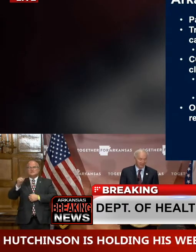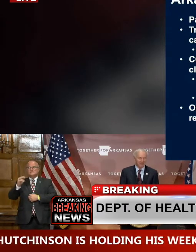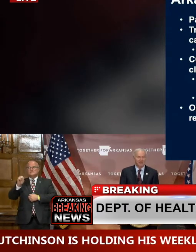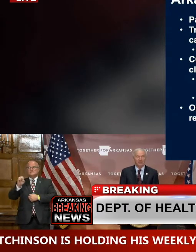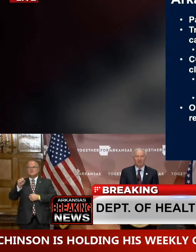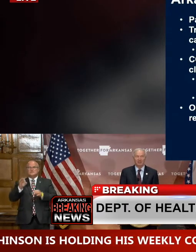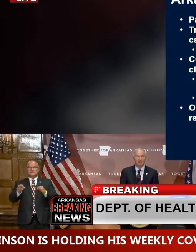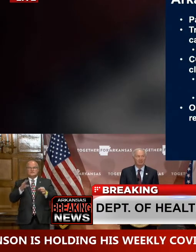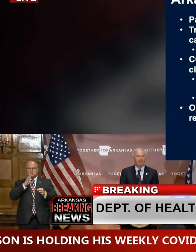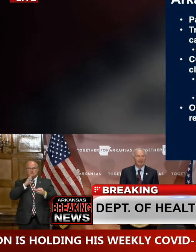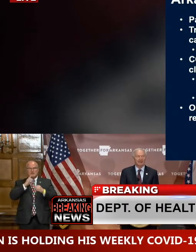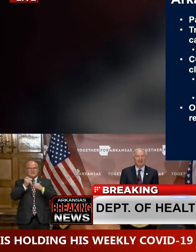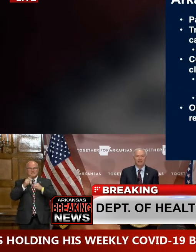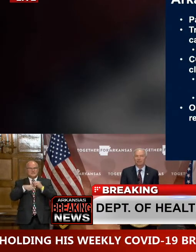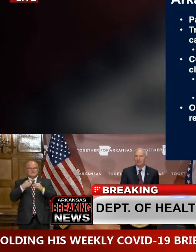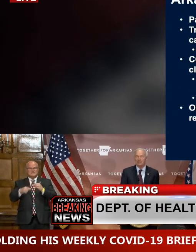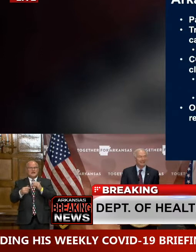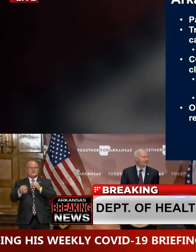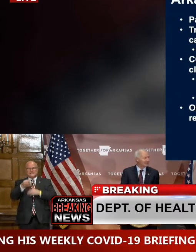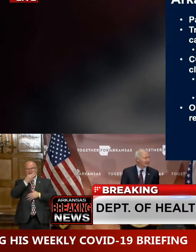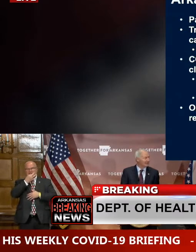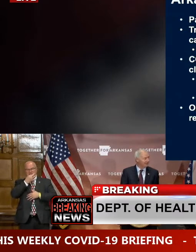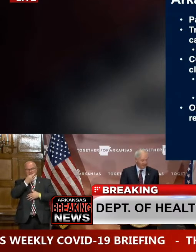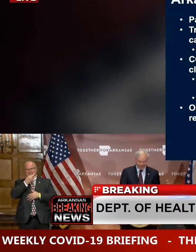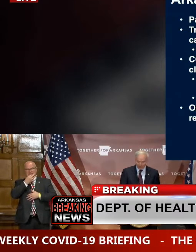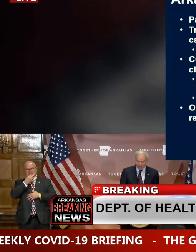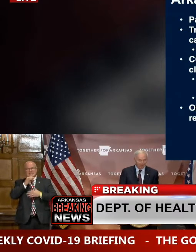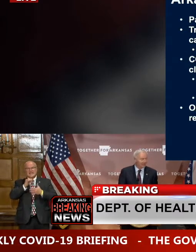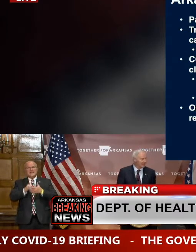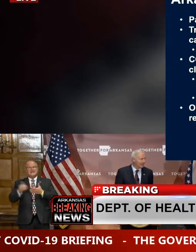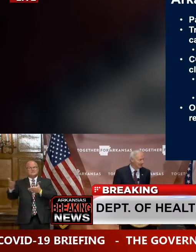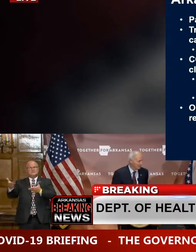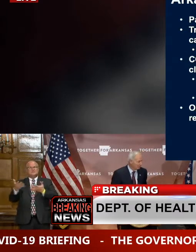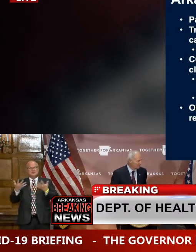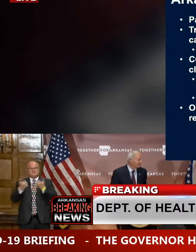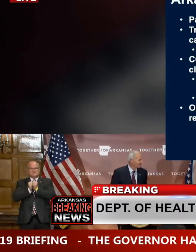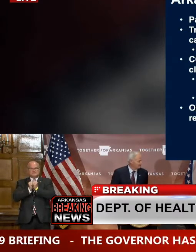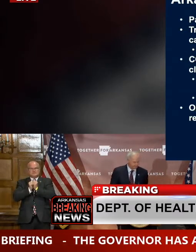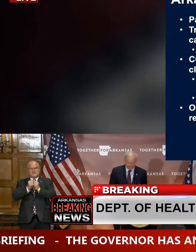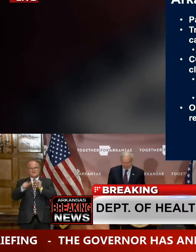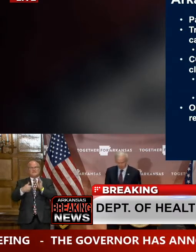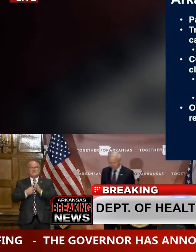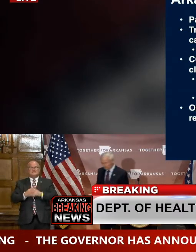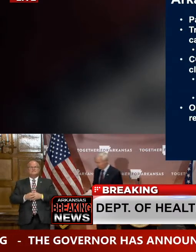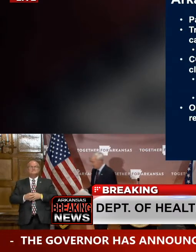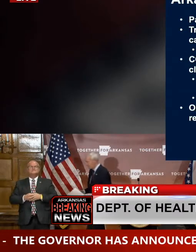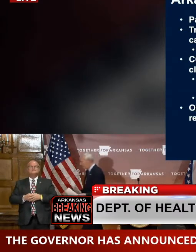could just talk a little bit about the expertise that you've brought together for this.